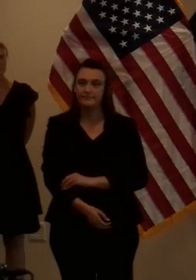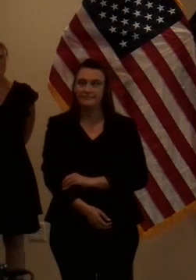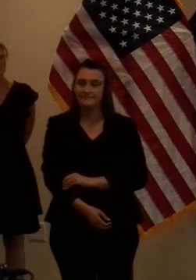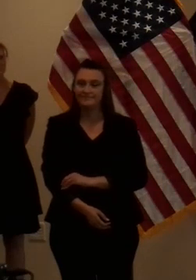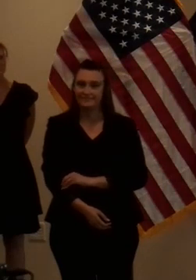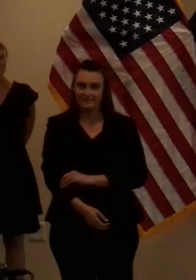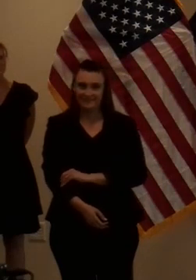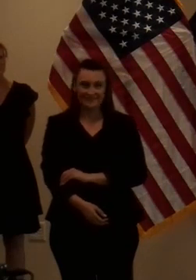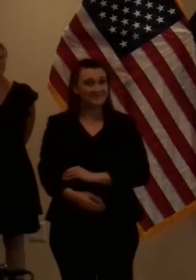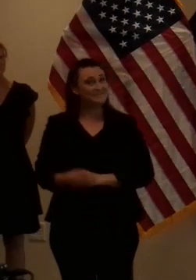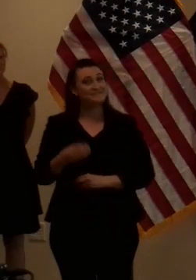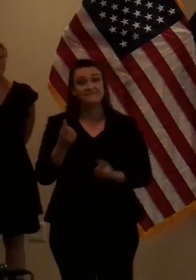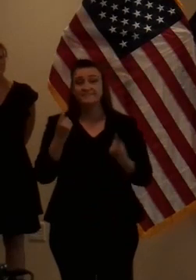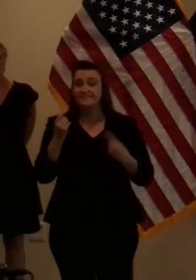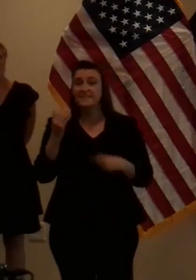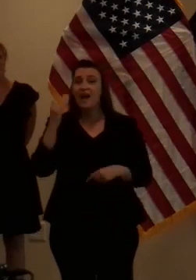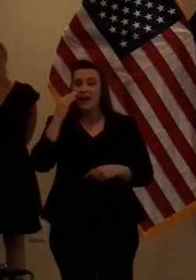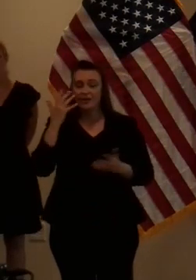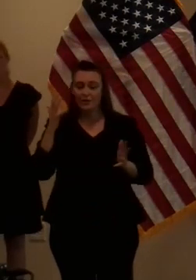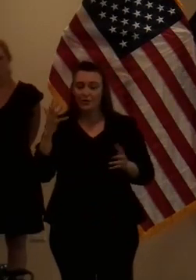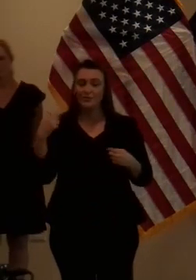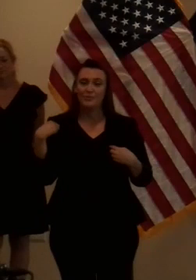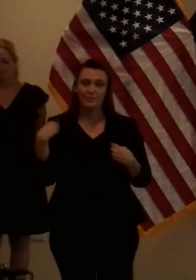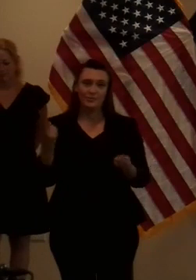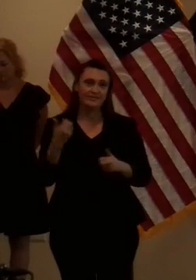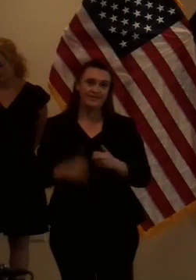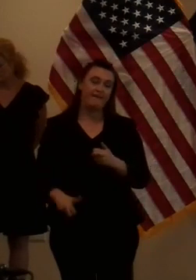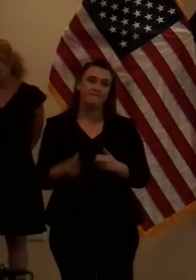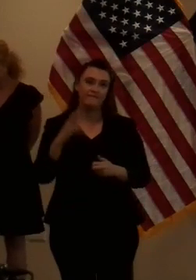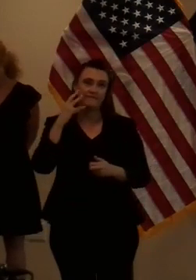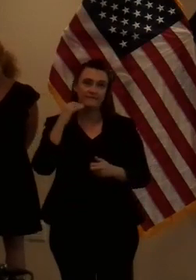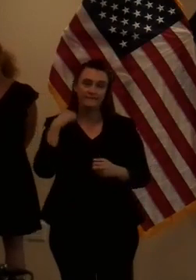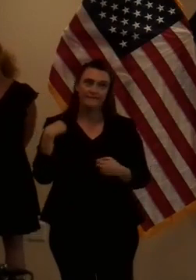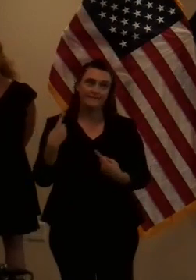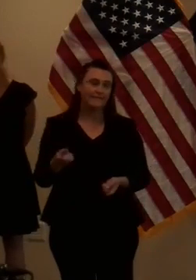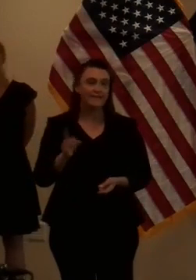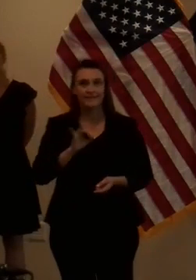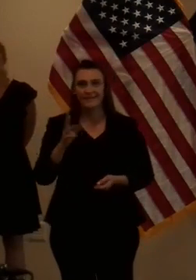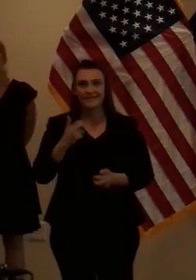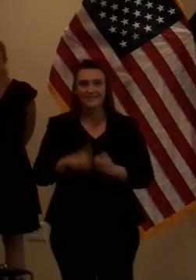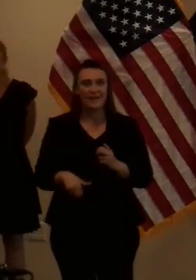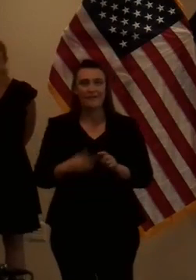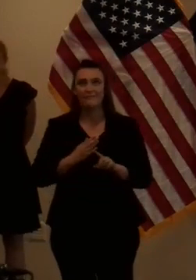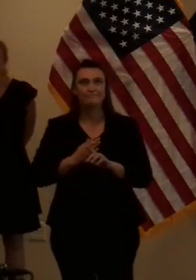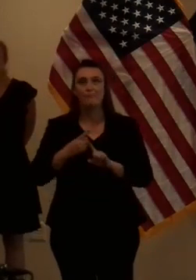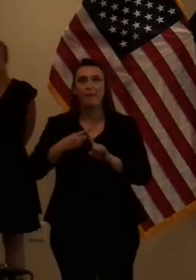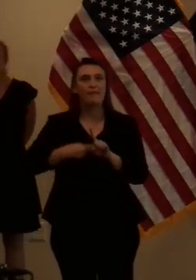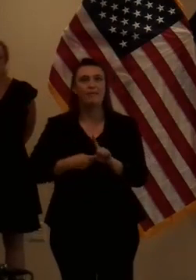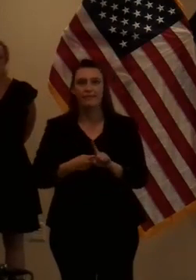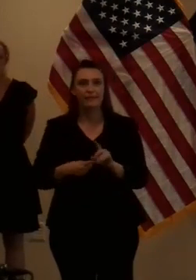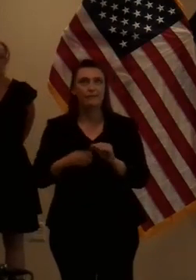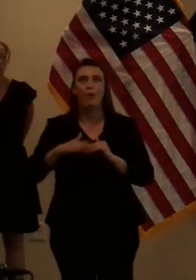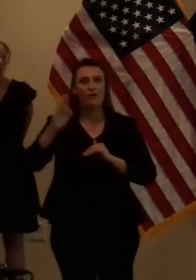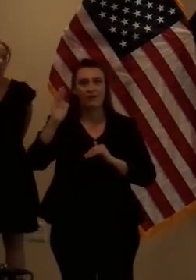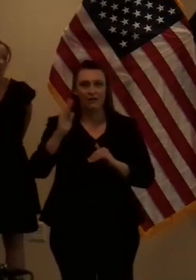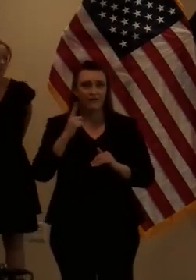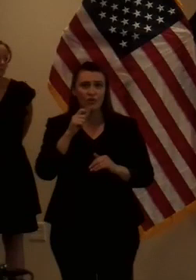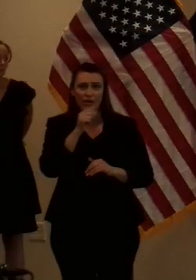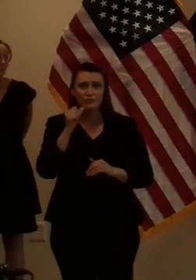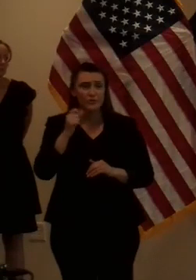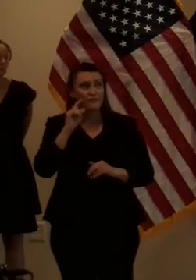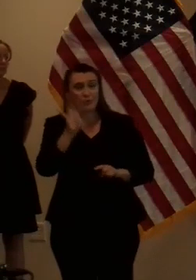I know this has been a very tough time, very tough month plus for the state of Arizona and for